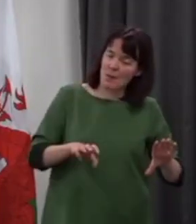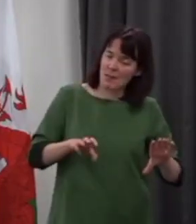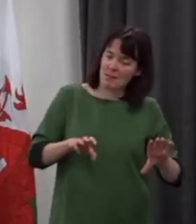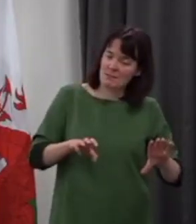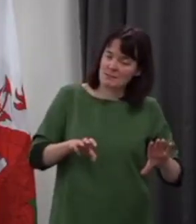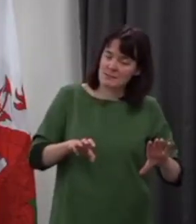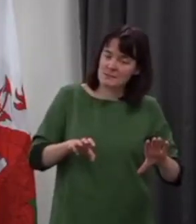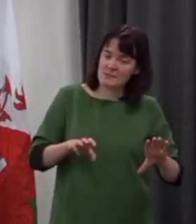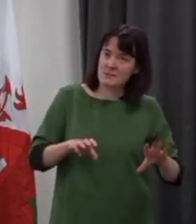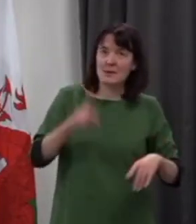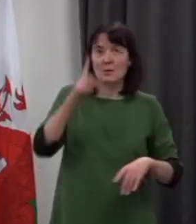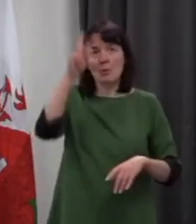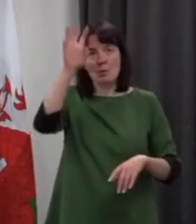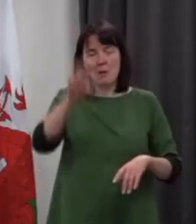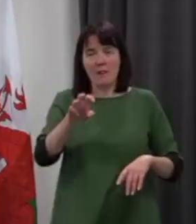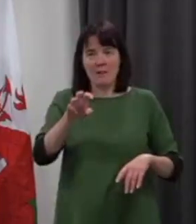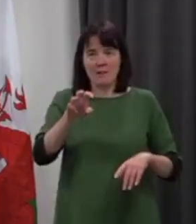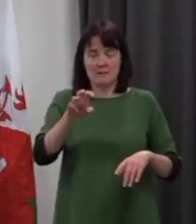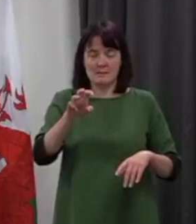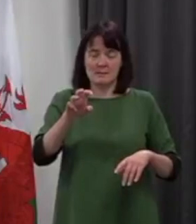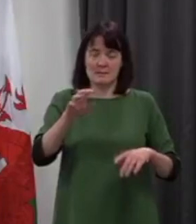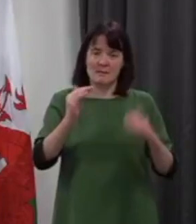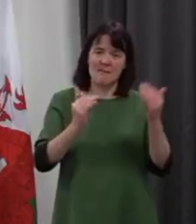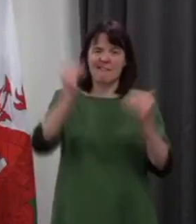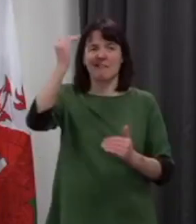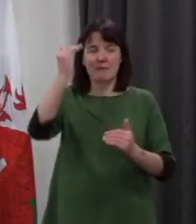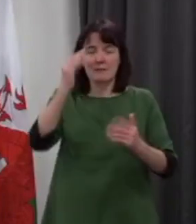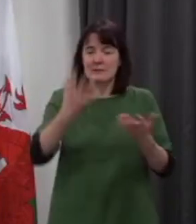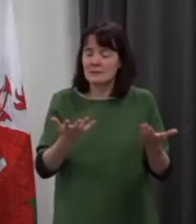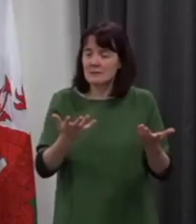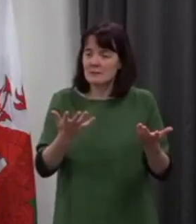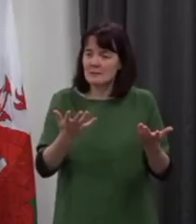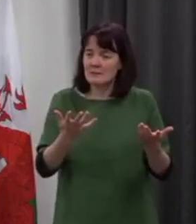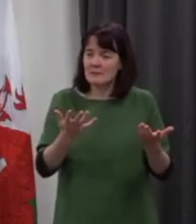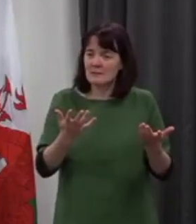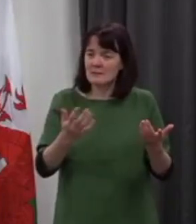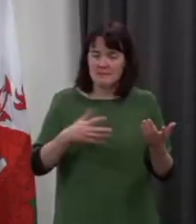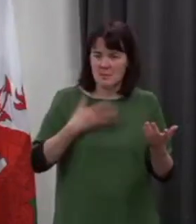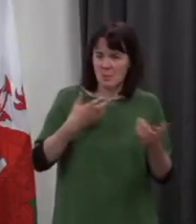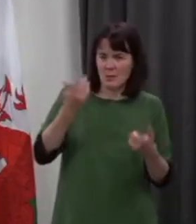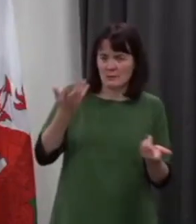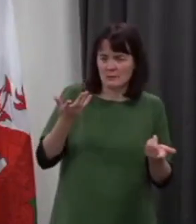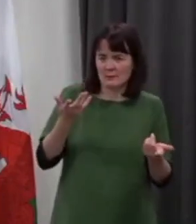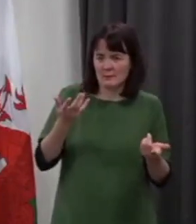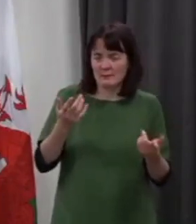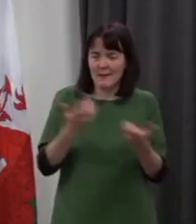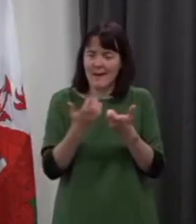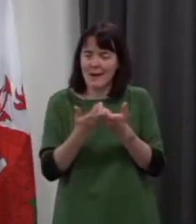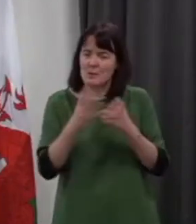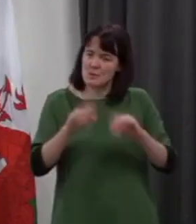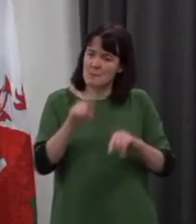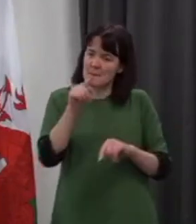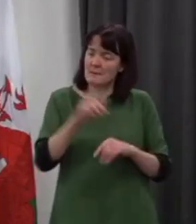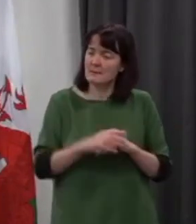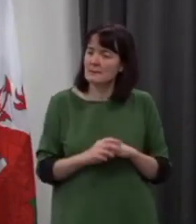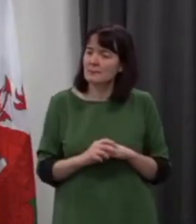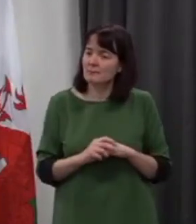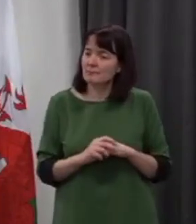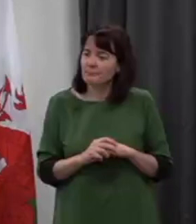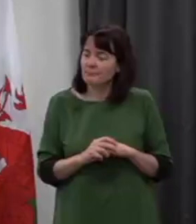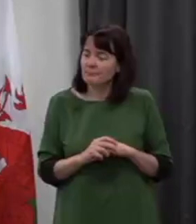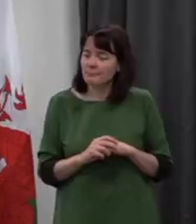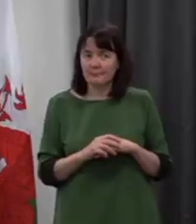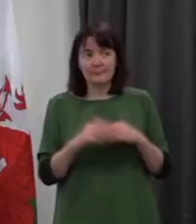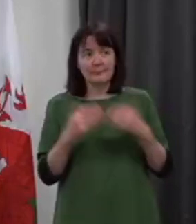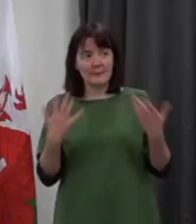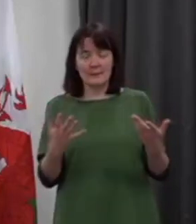within the UK have been really clear, resources have to go to need, that has to be the case within Wales as well. And now is